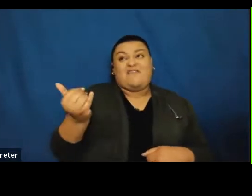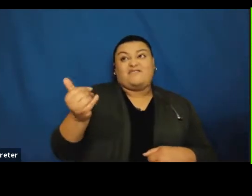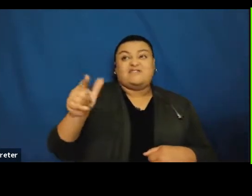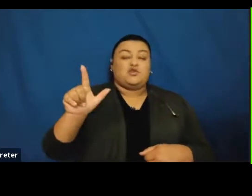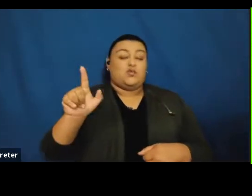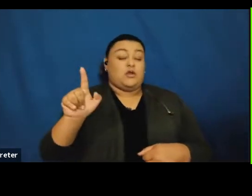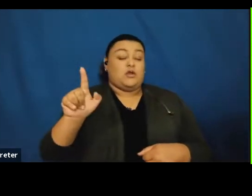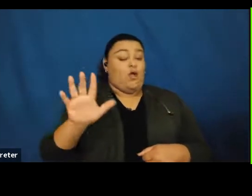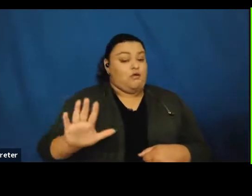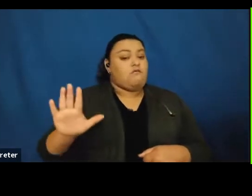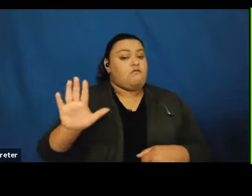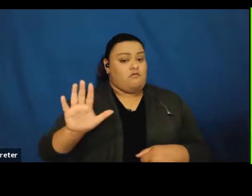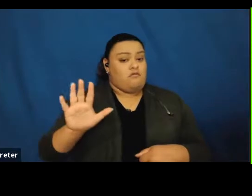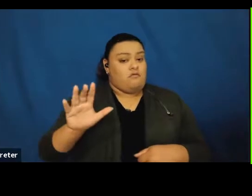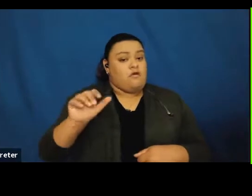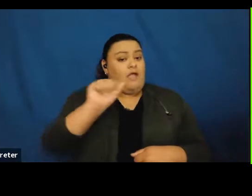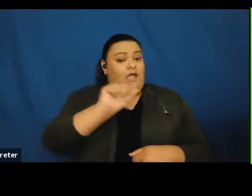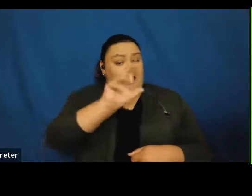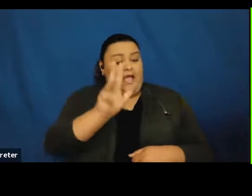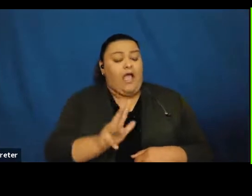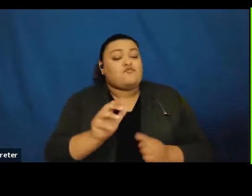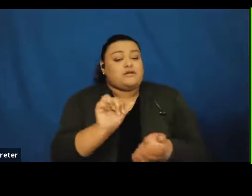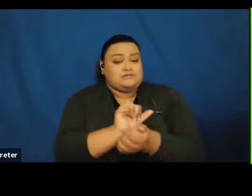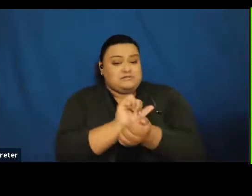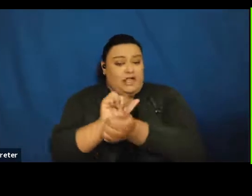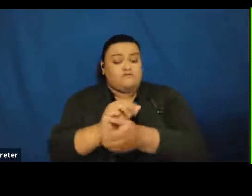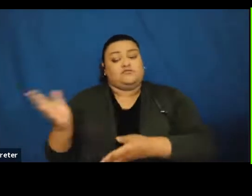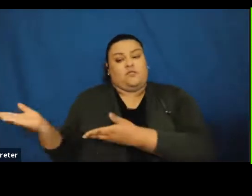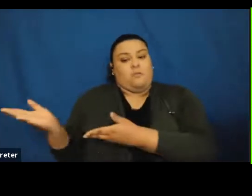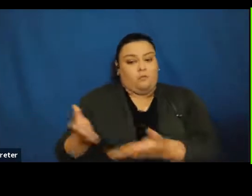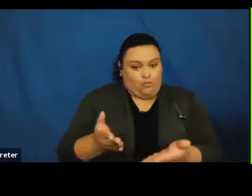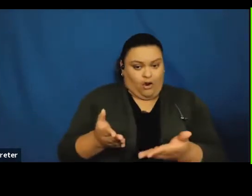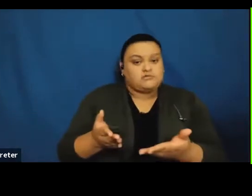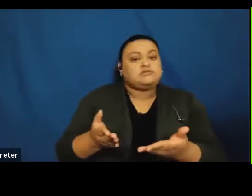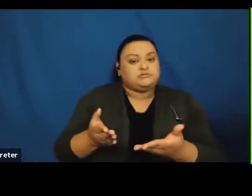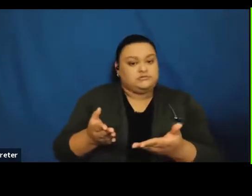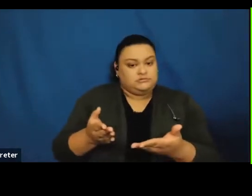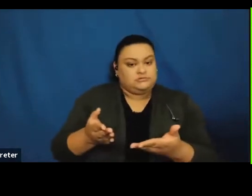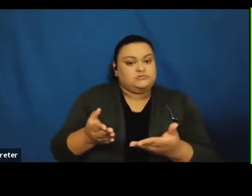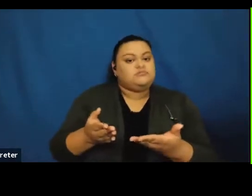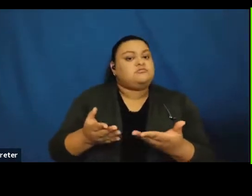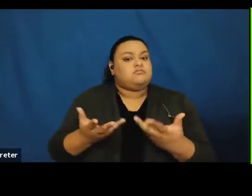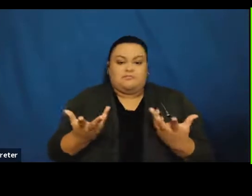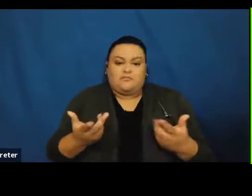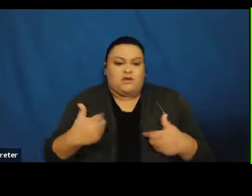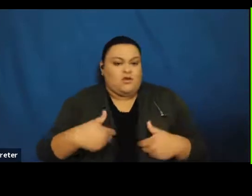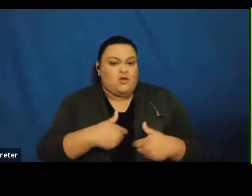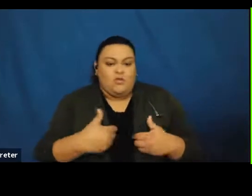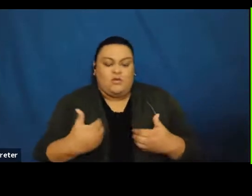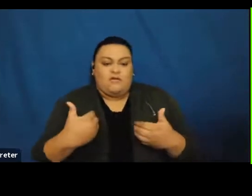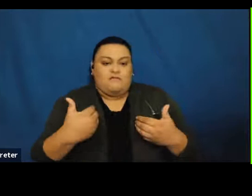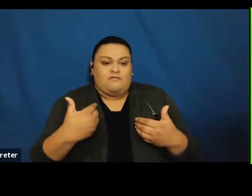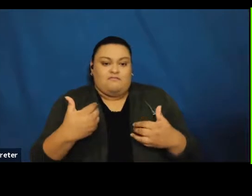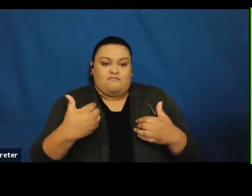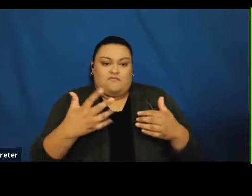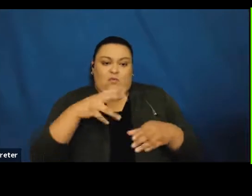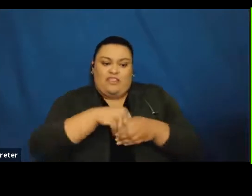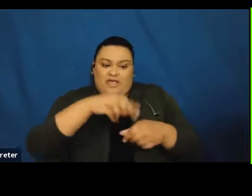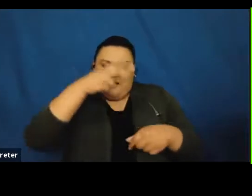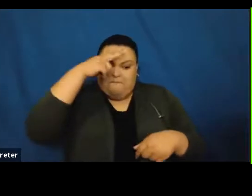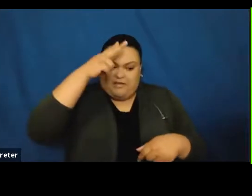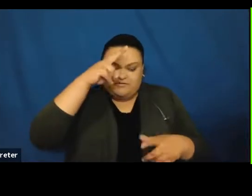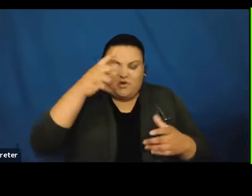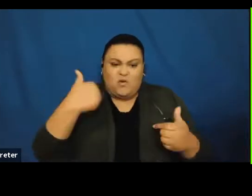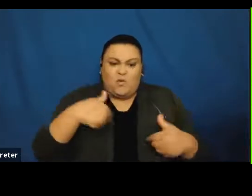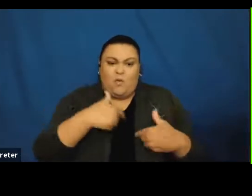the African slaves, and they, they've been around since then. We have in our midst, or in Mexico's midst in particular, a